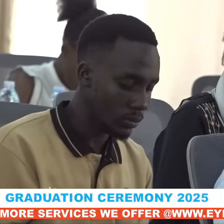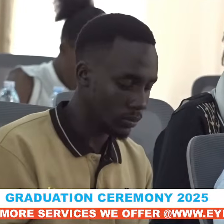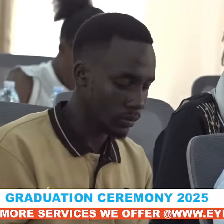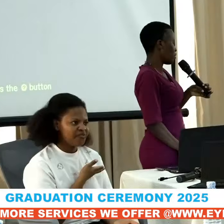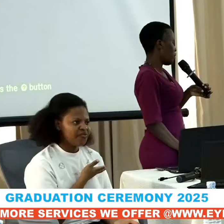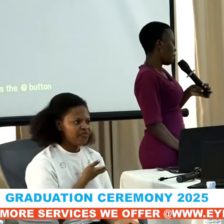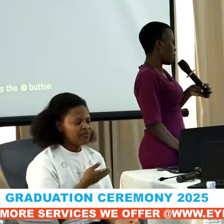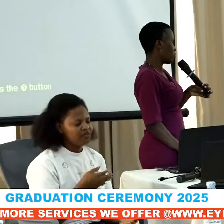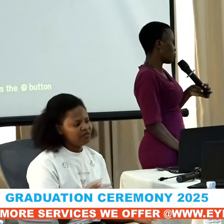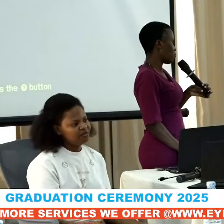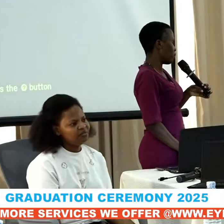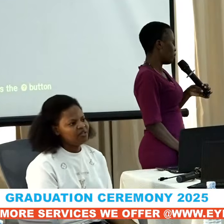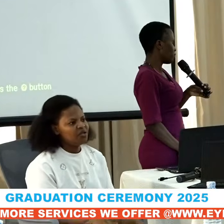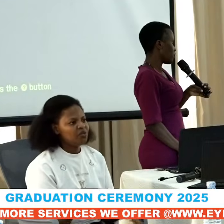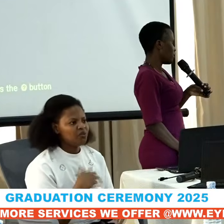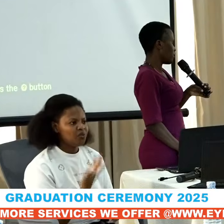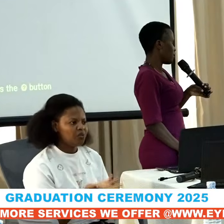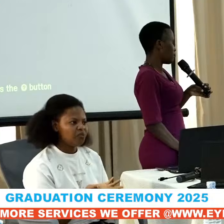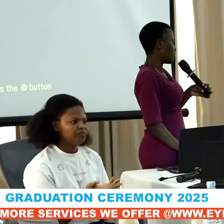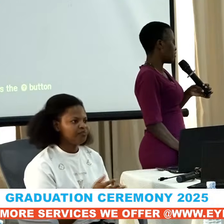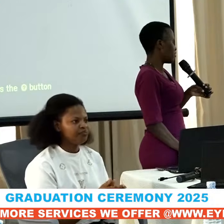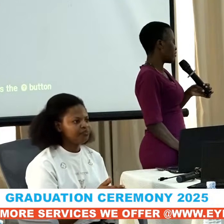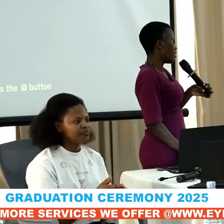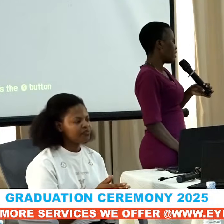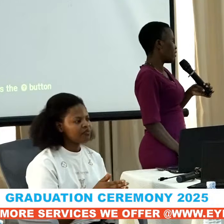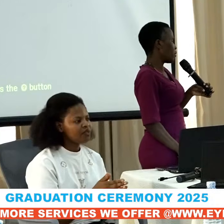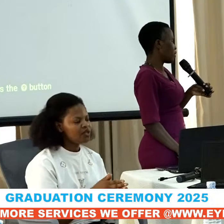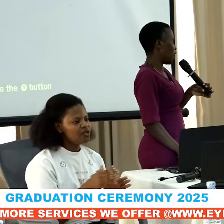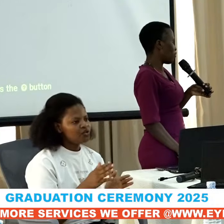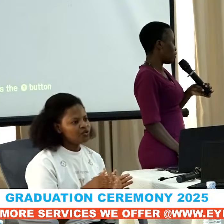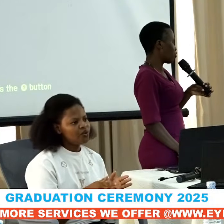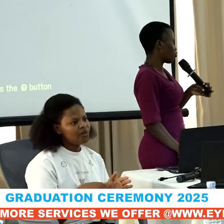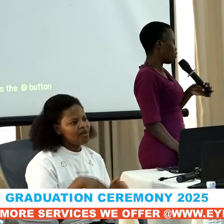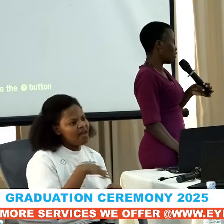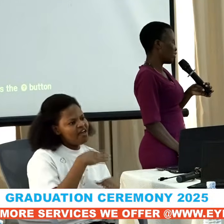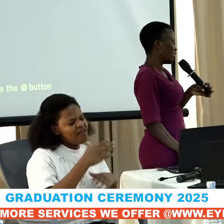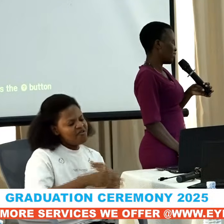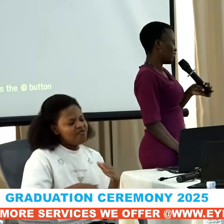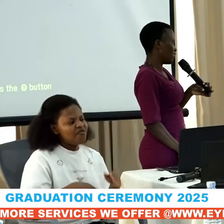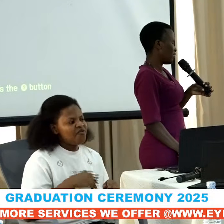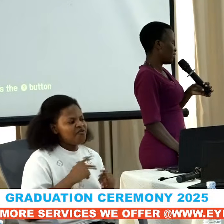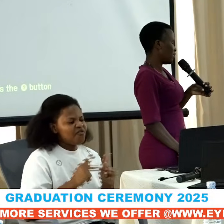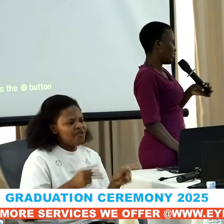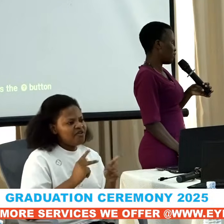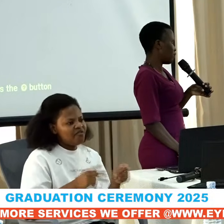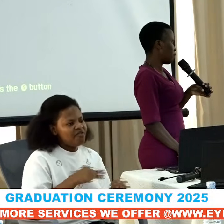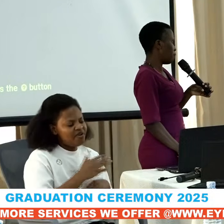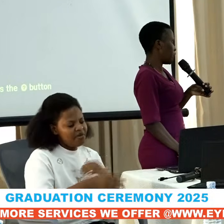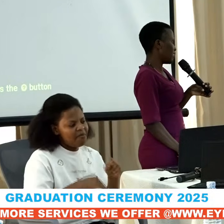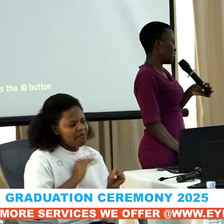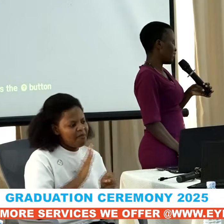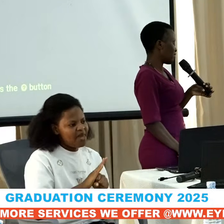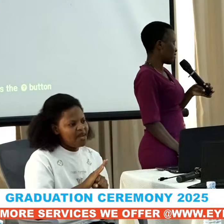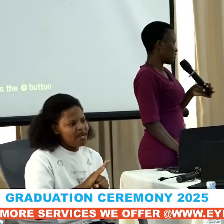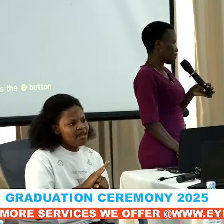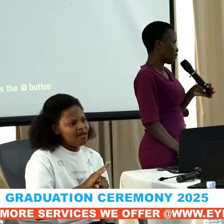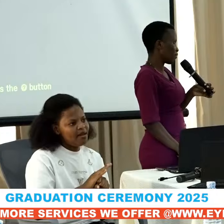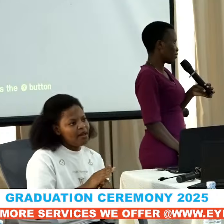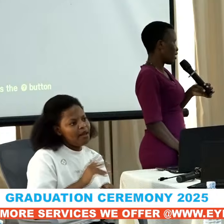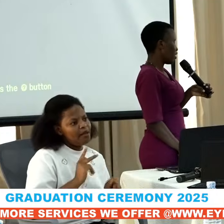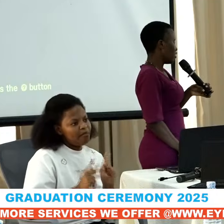That is multiple disabilities. Then we have also deaf